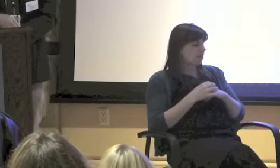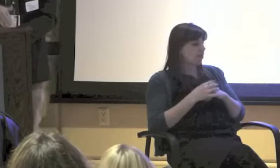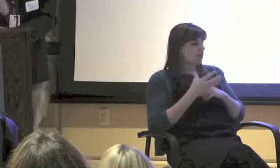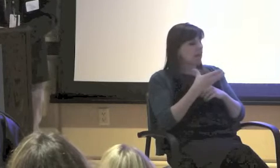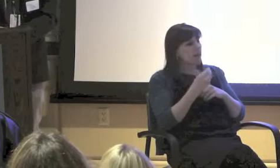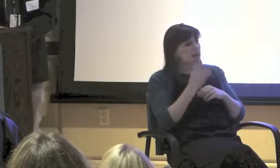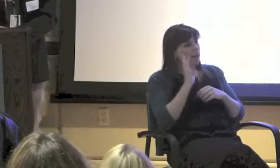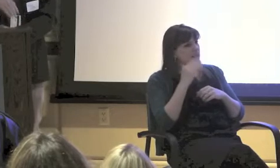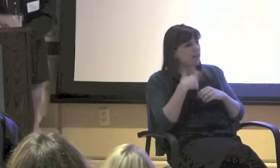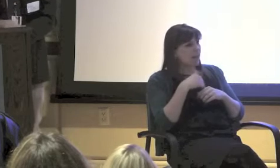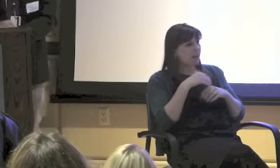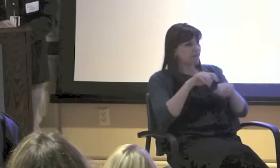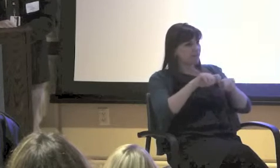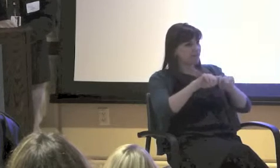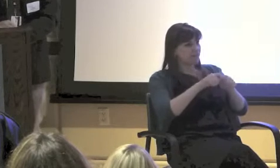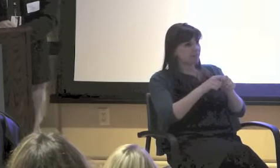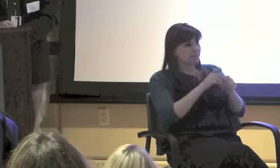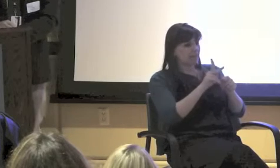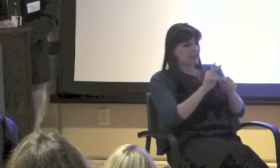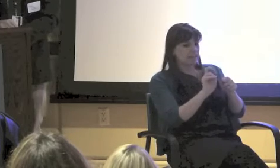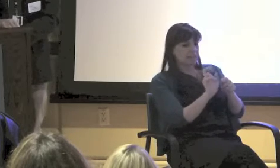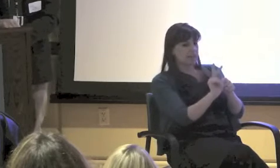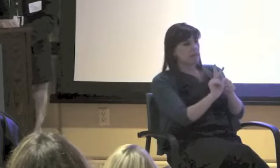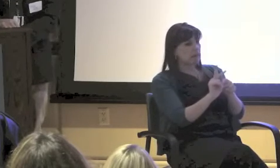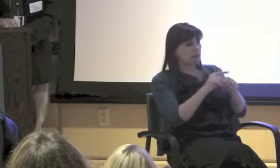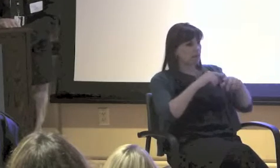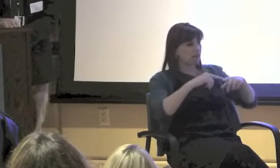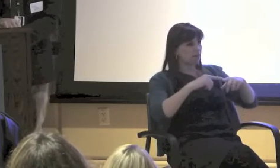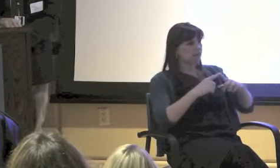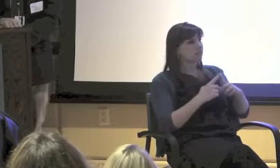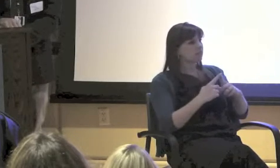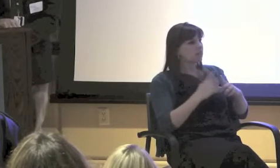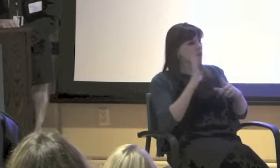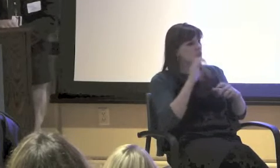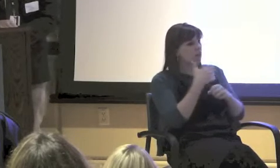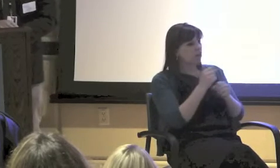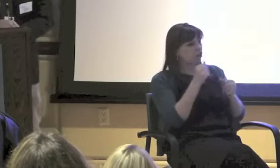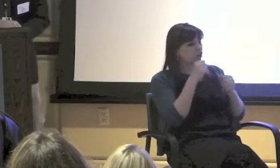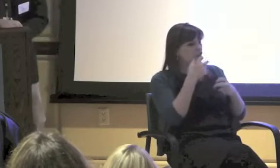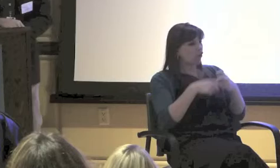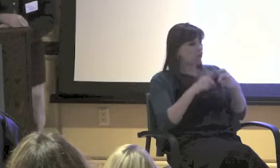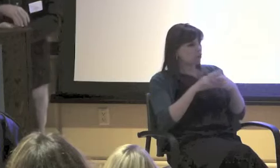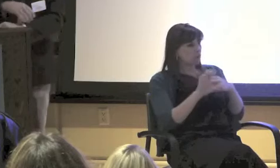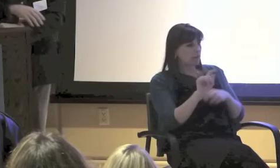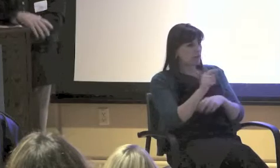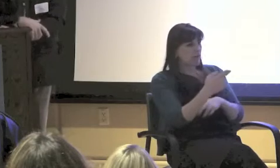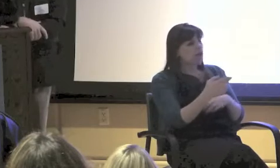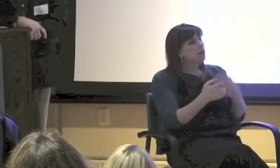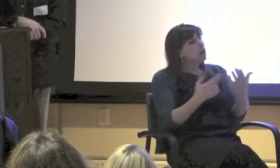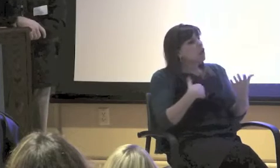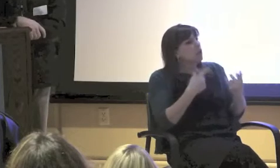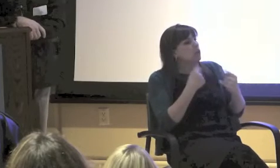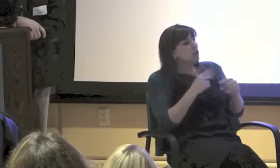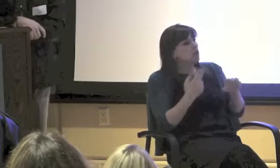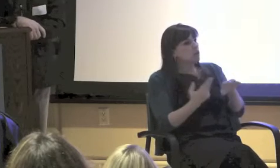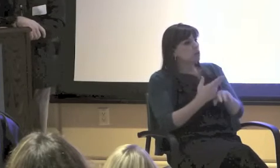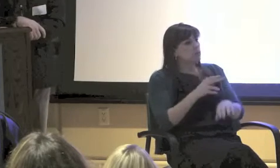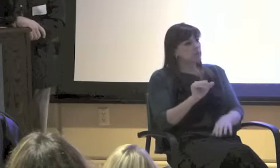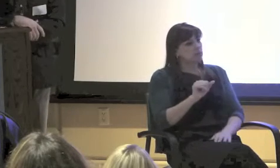And they can have kinks in them that will make it difficult to catheterize through. We usually try to make use of the